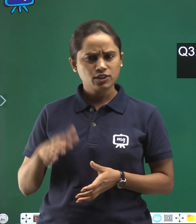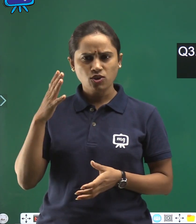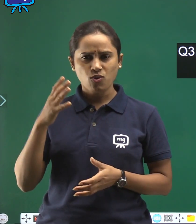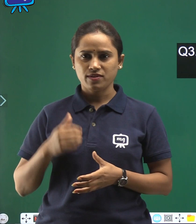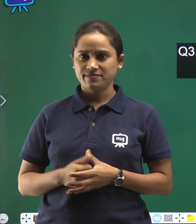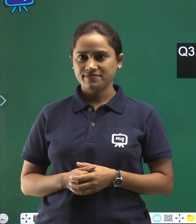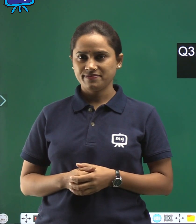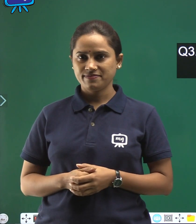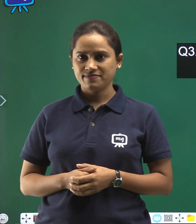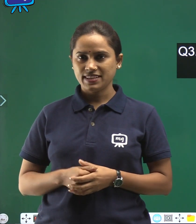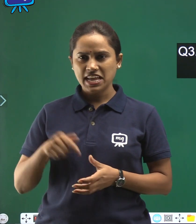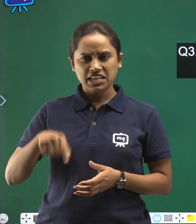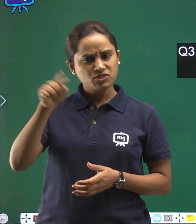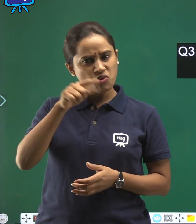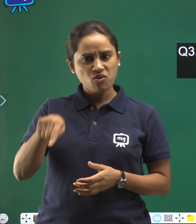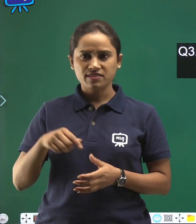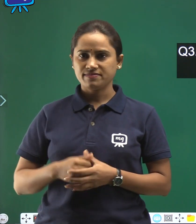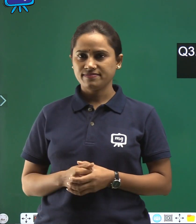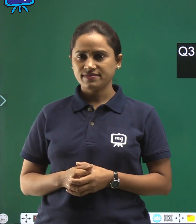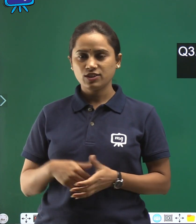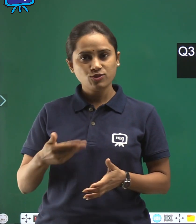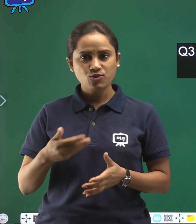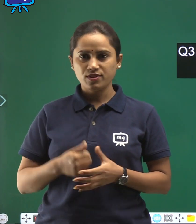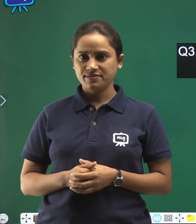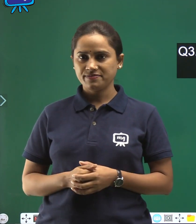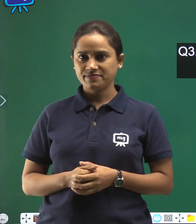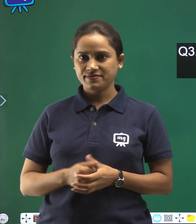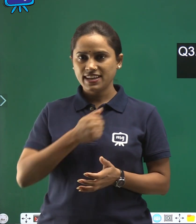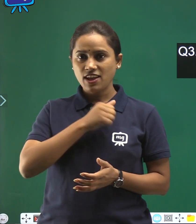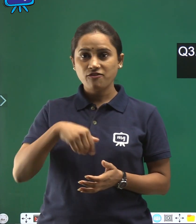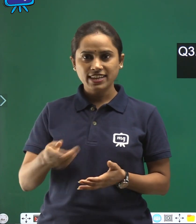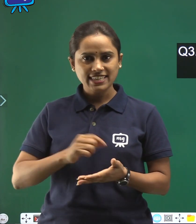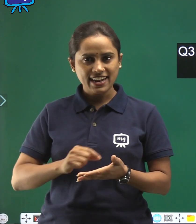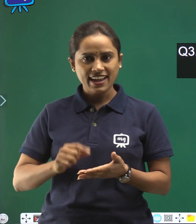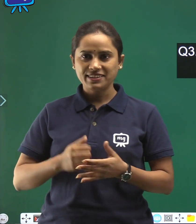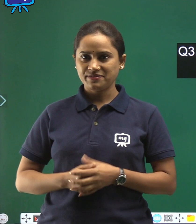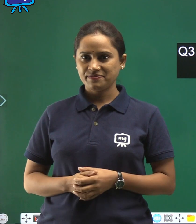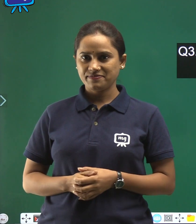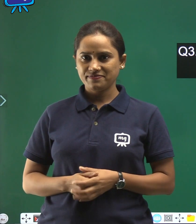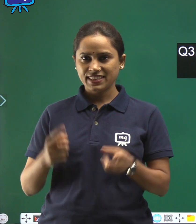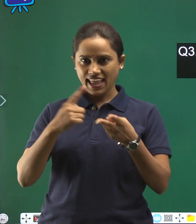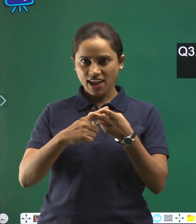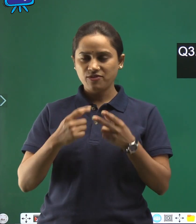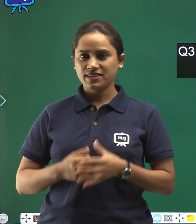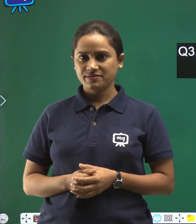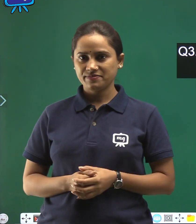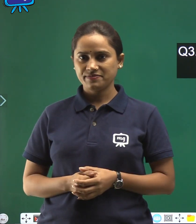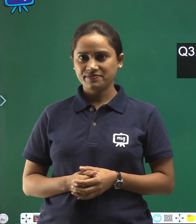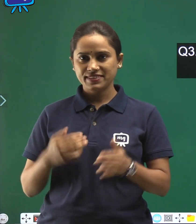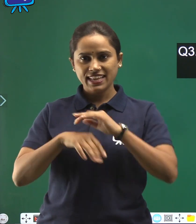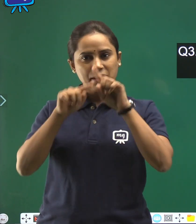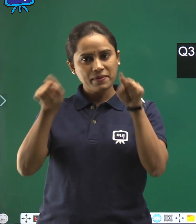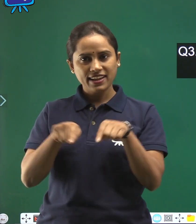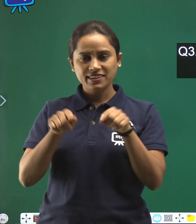No is wrong. So, we shall write F